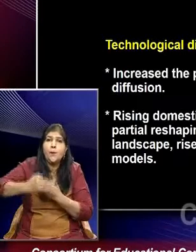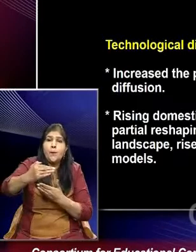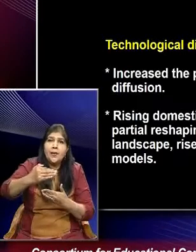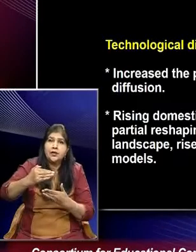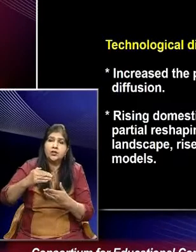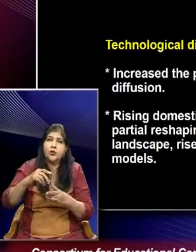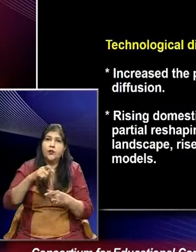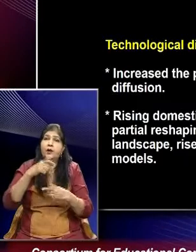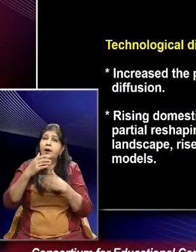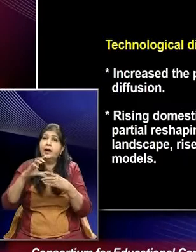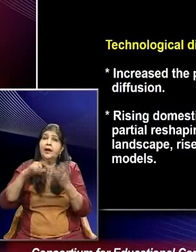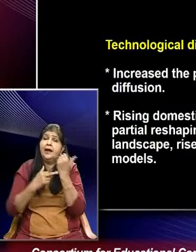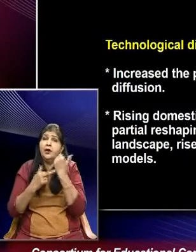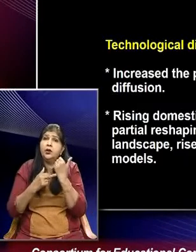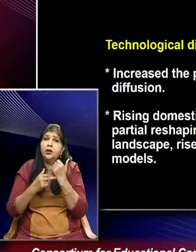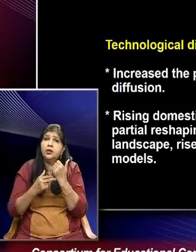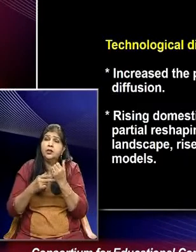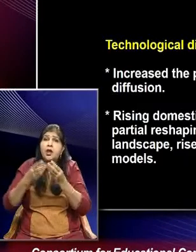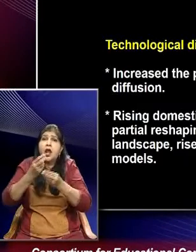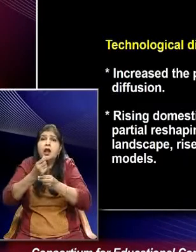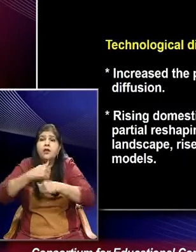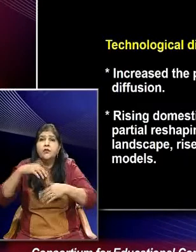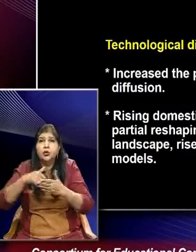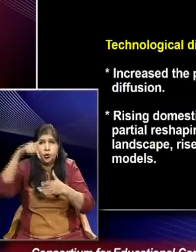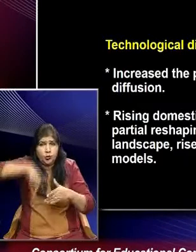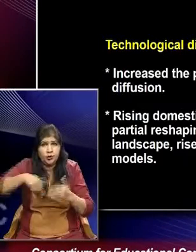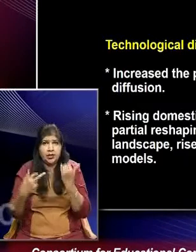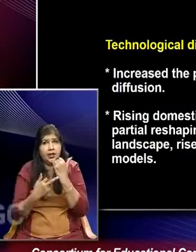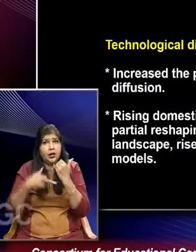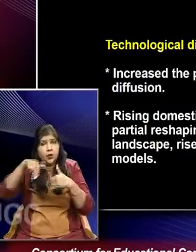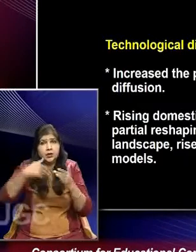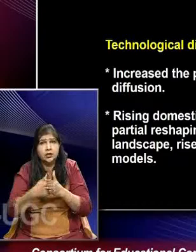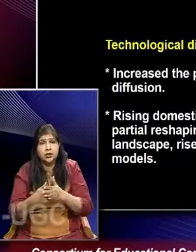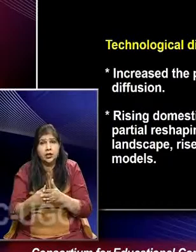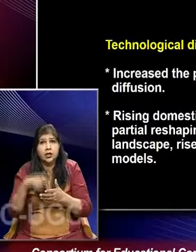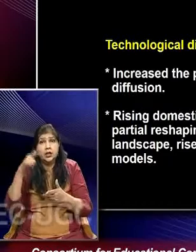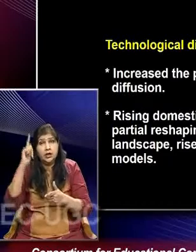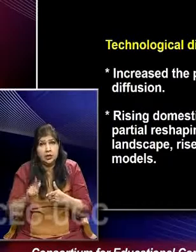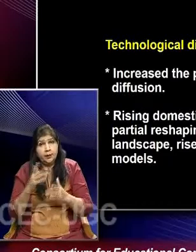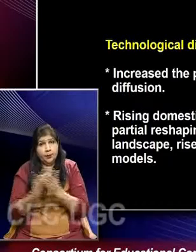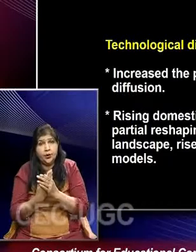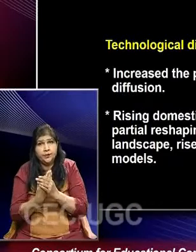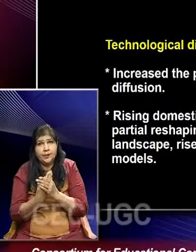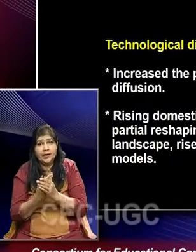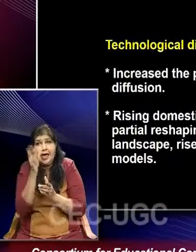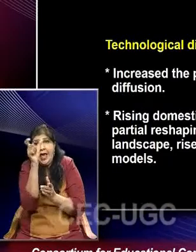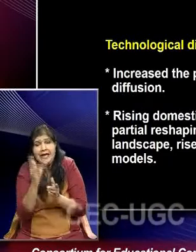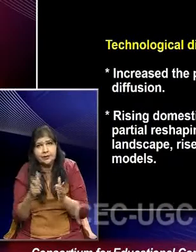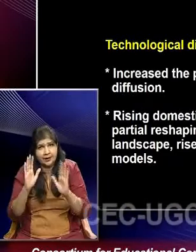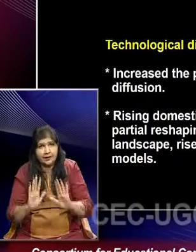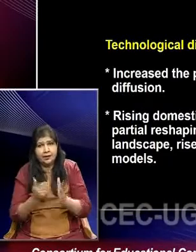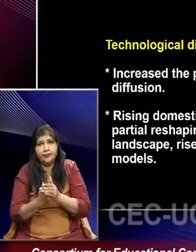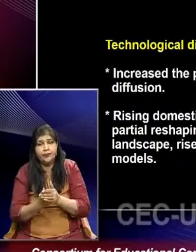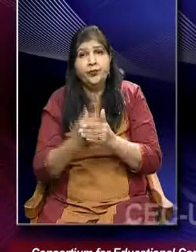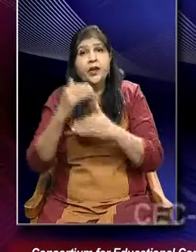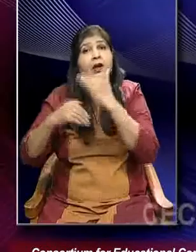technological diffusion. Today, technology is an important aspect